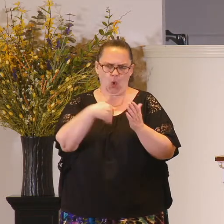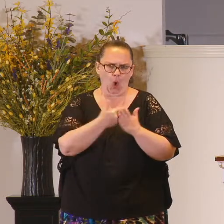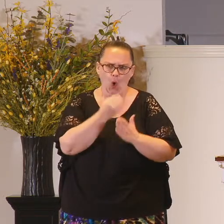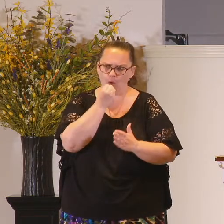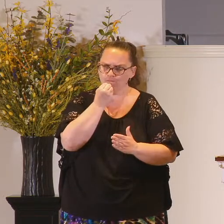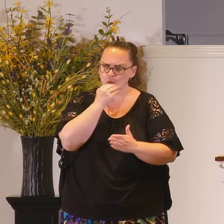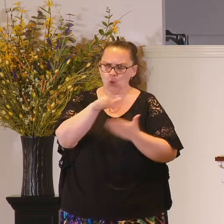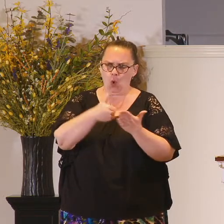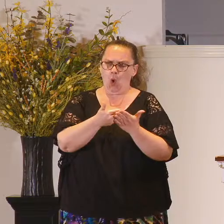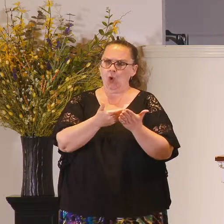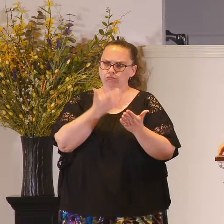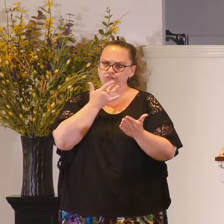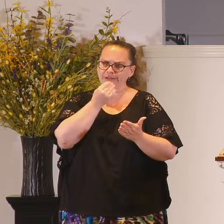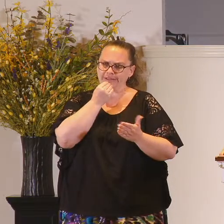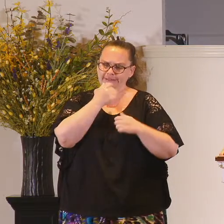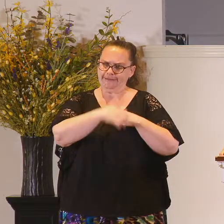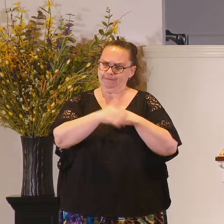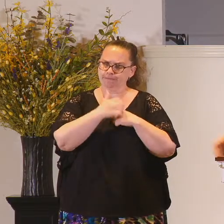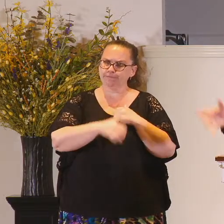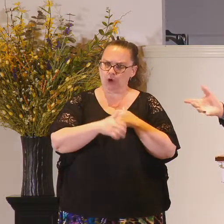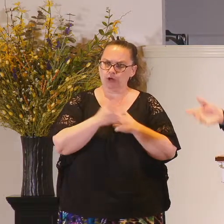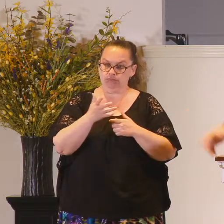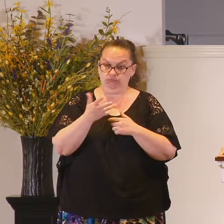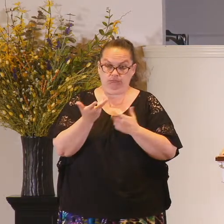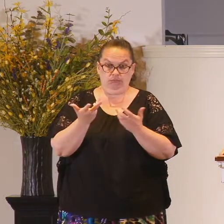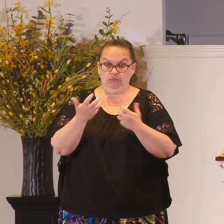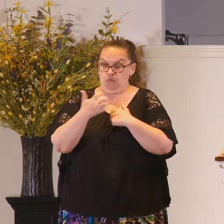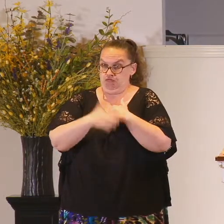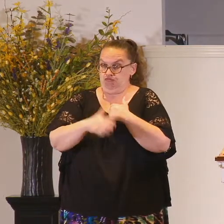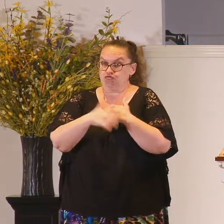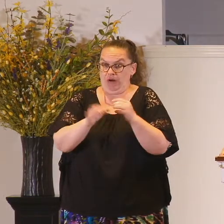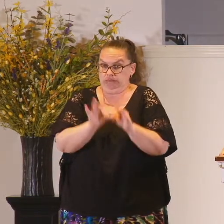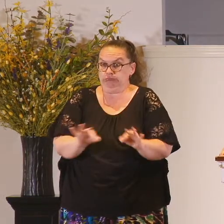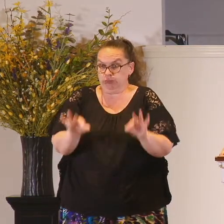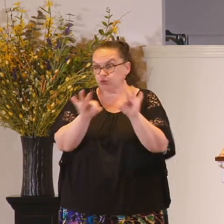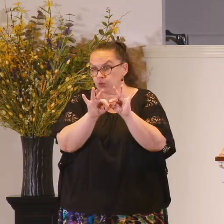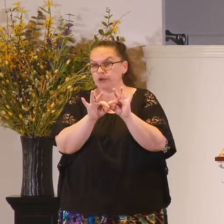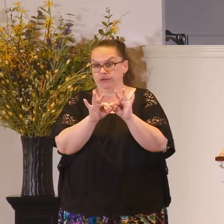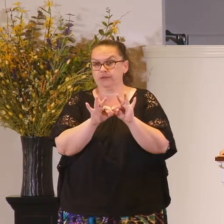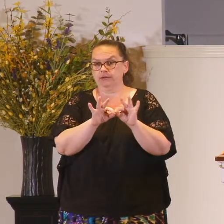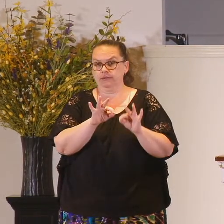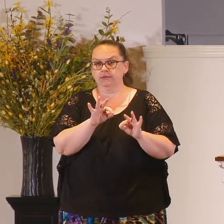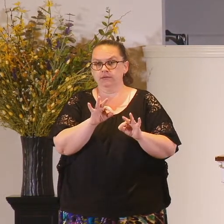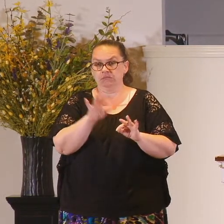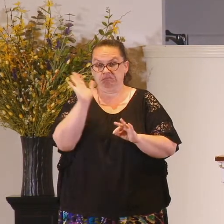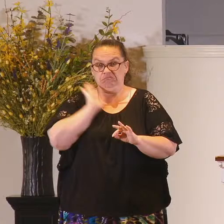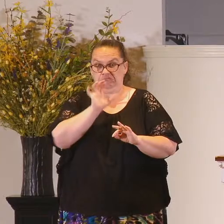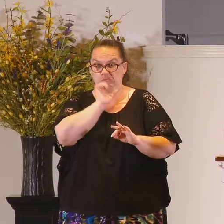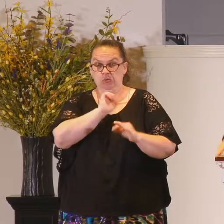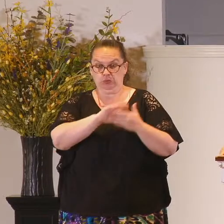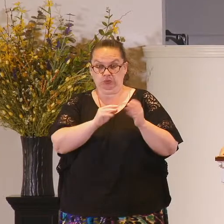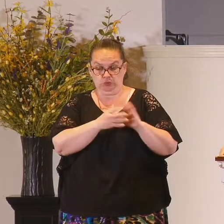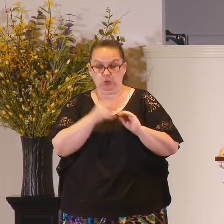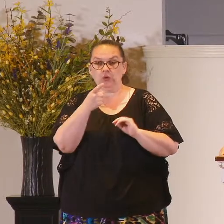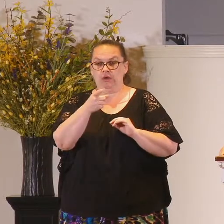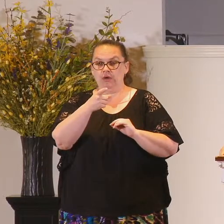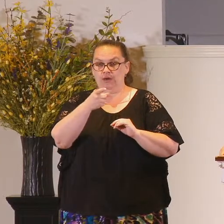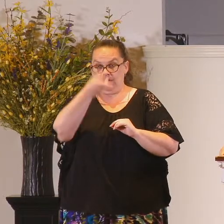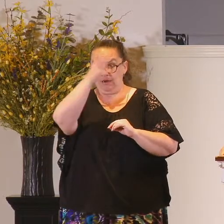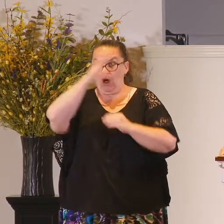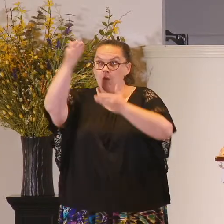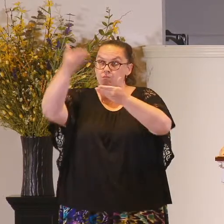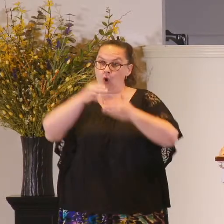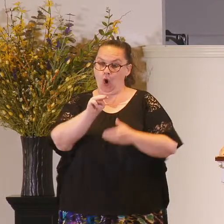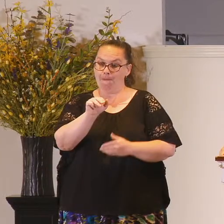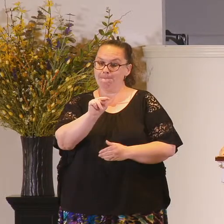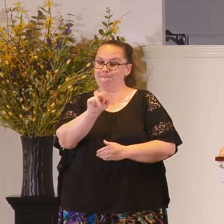diet in the ancient Near East. Bread is important. In the Old Testament, God, you remember, brought manna from